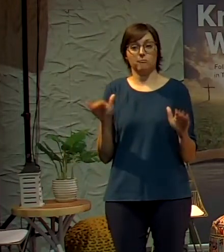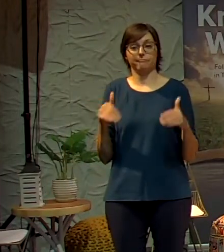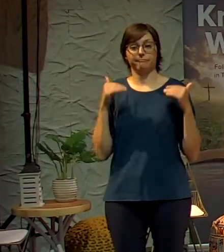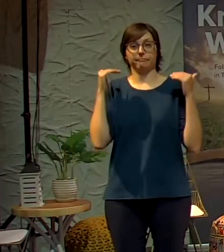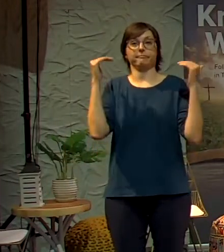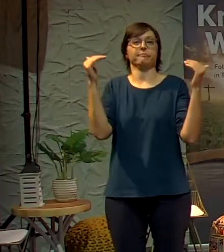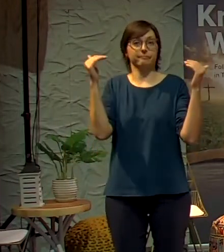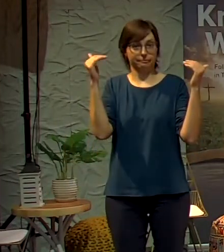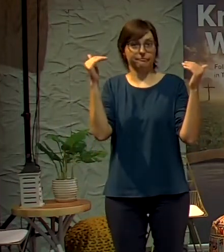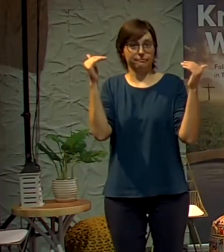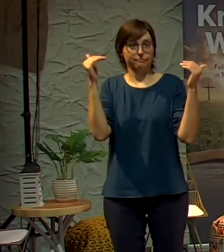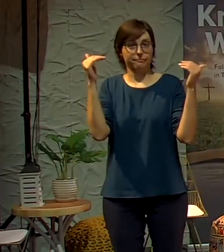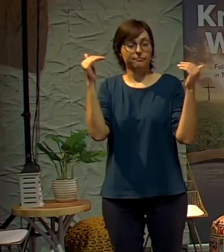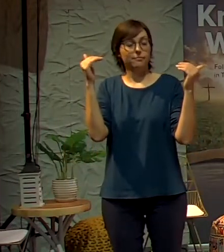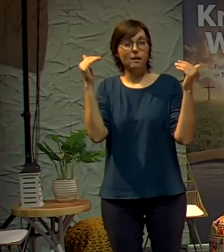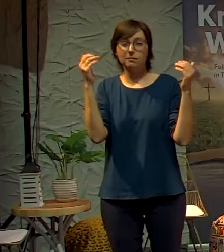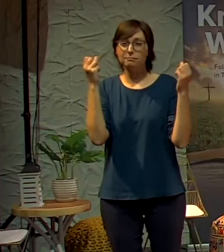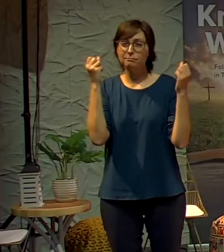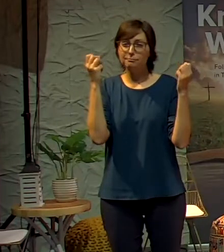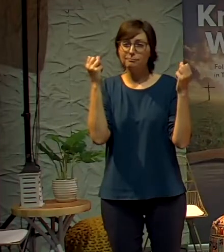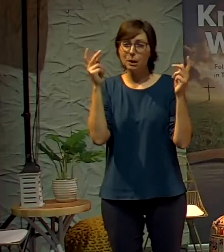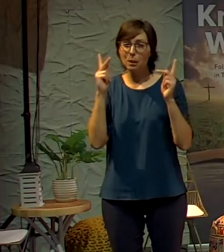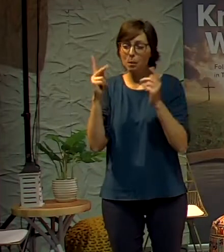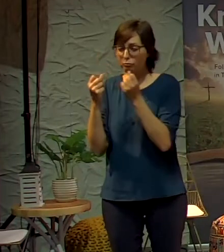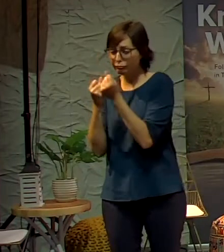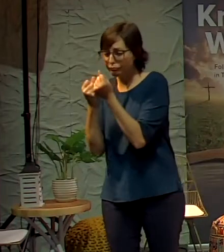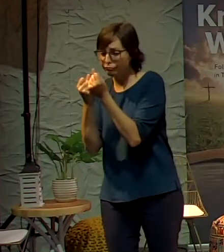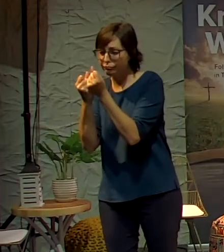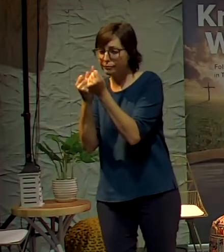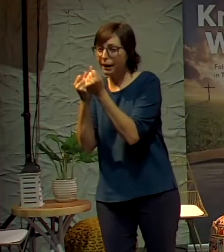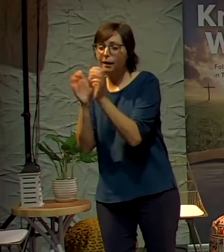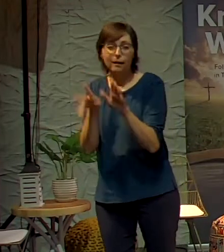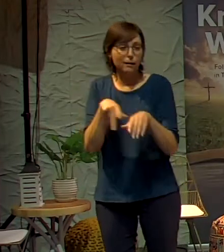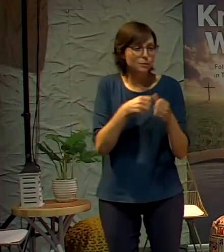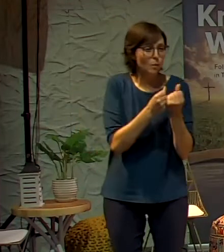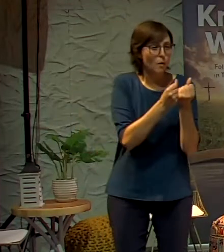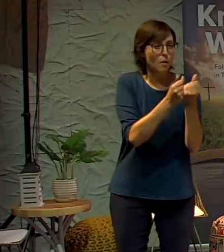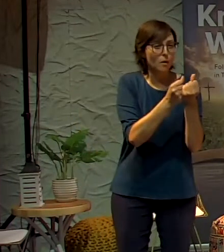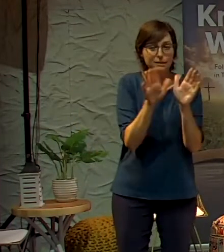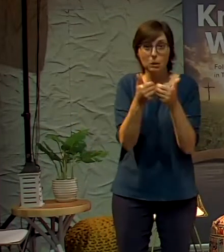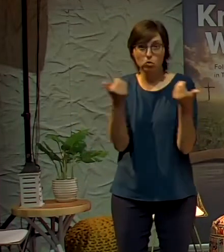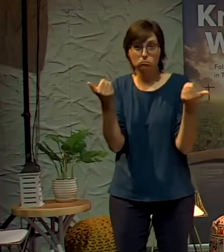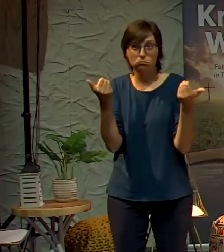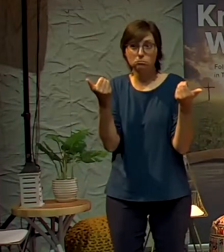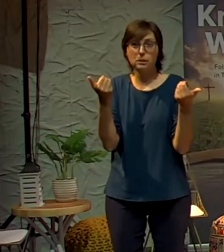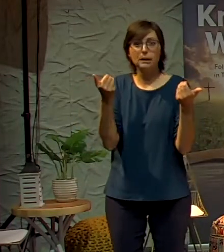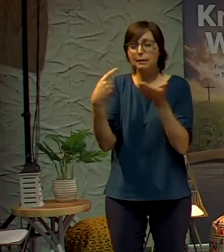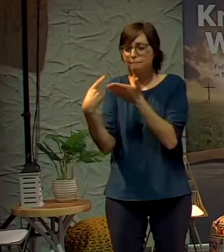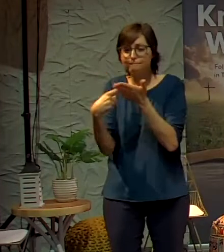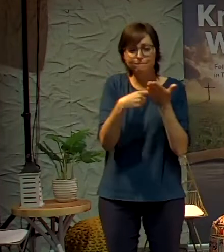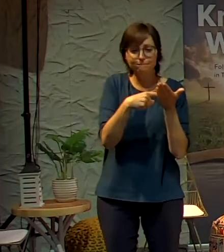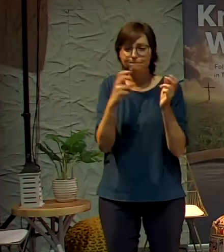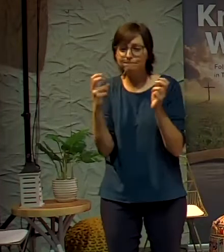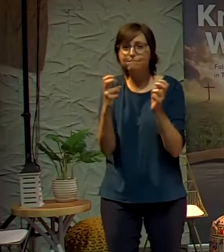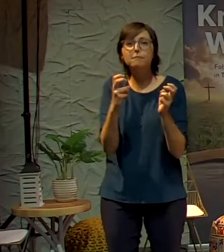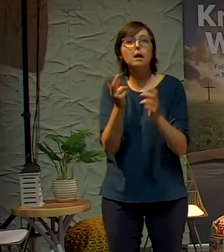is dozens of people invested in him and her separately. They talked to each other. They served alongside in Kids Kingdom,